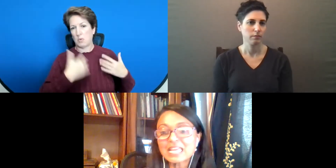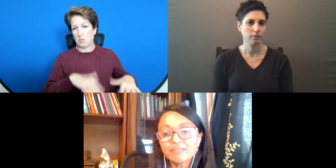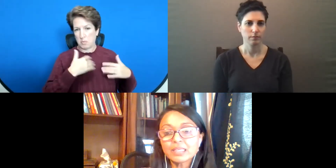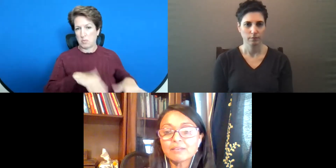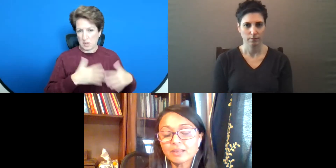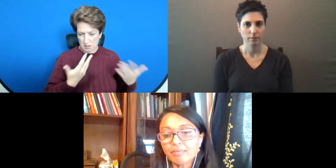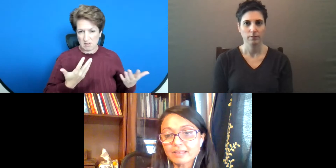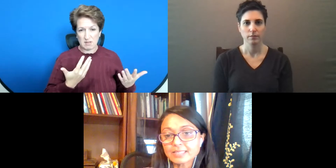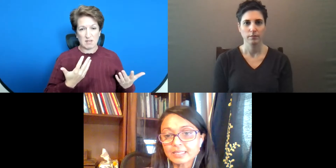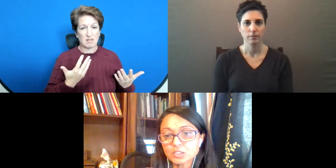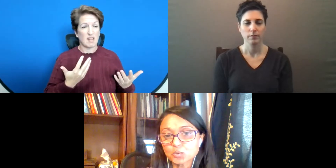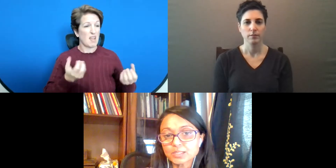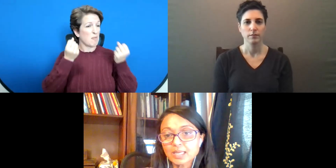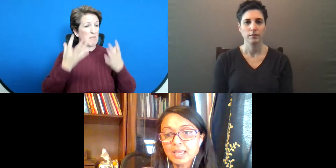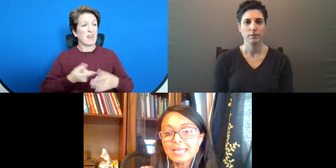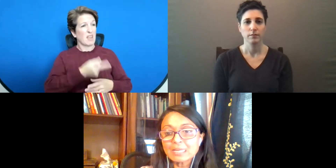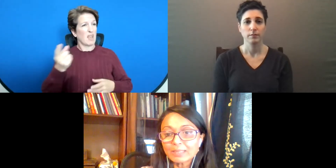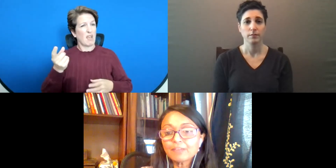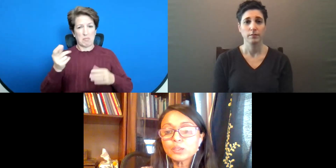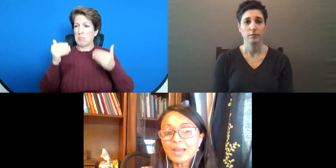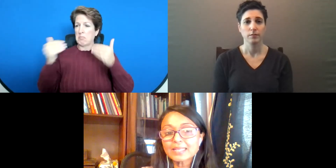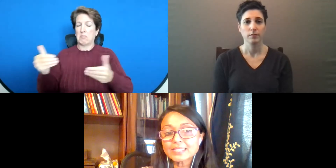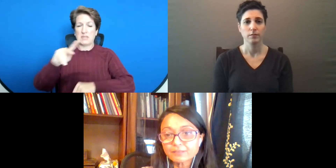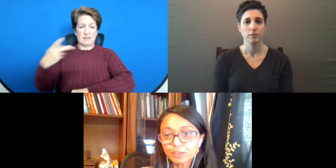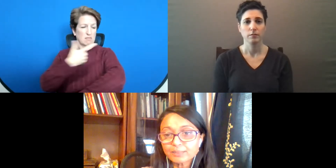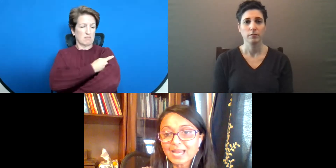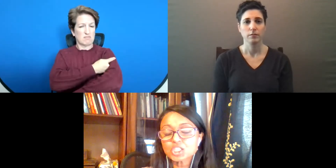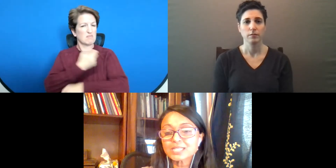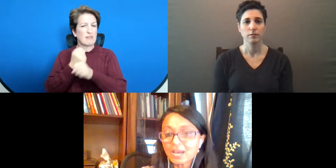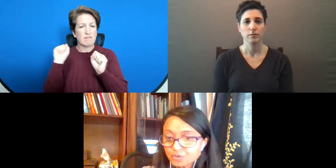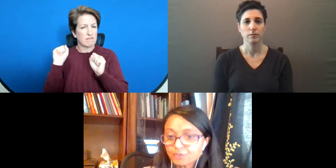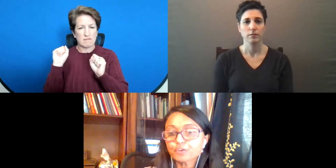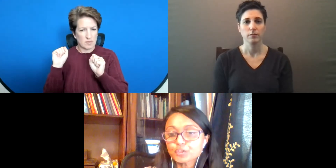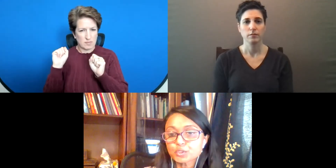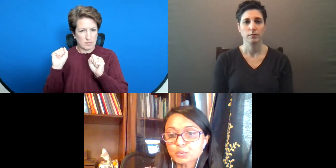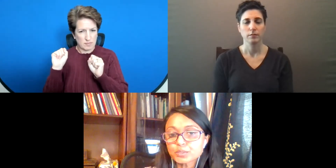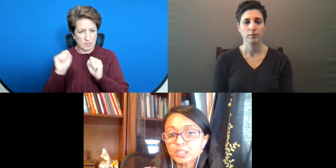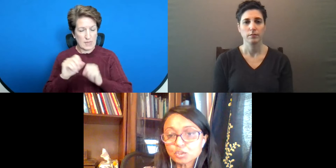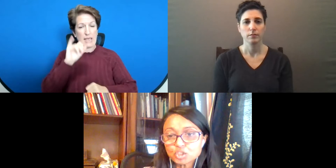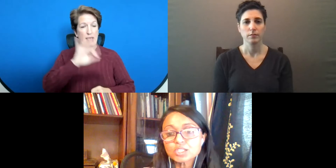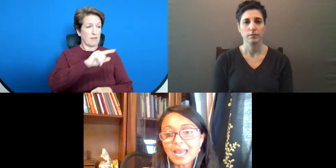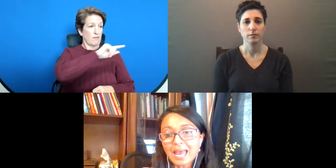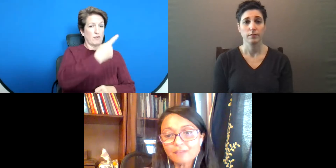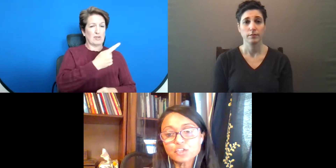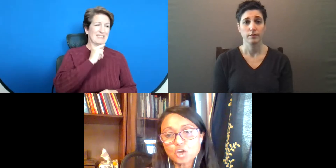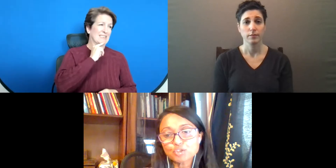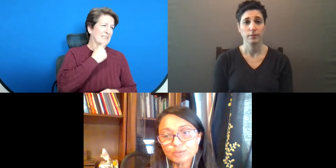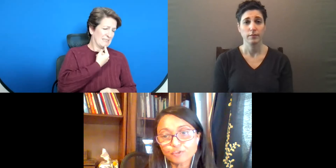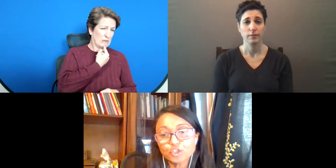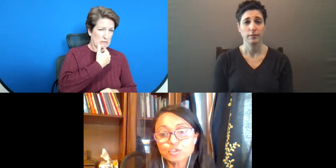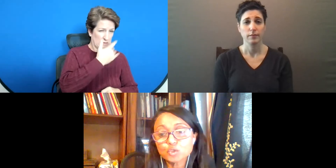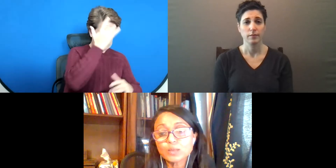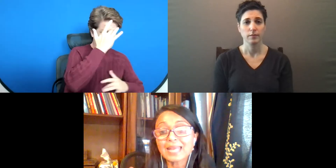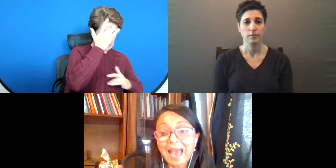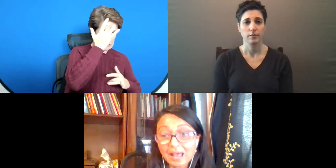were still safely given that second dose. Now, if you had a severe reaction after the first dose, you should have your